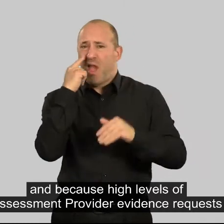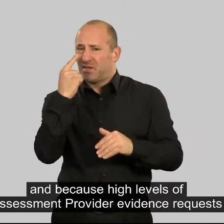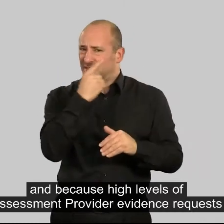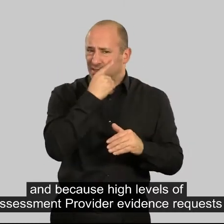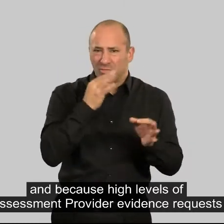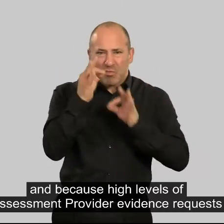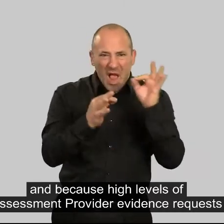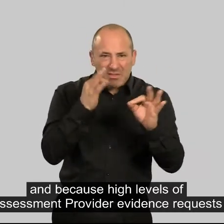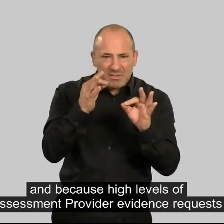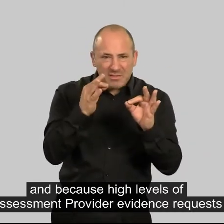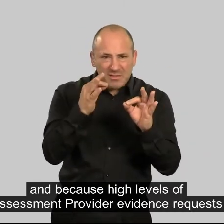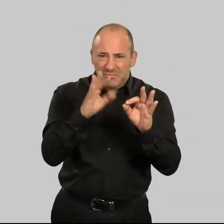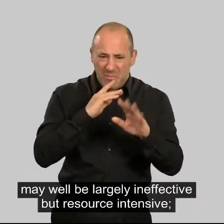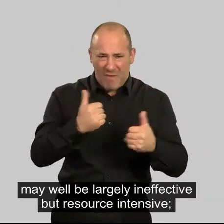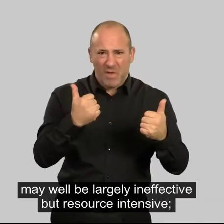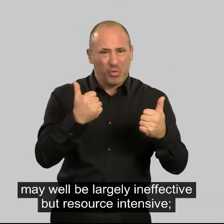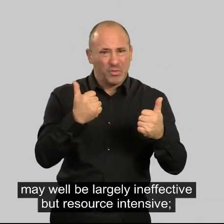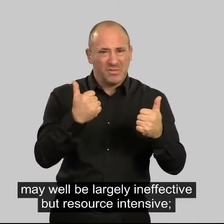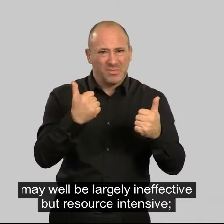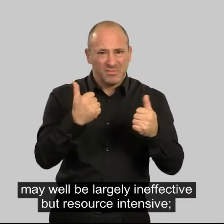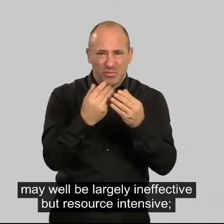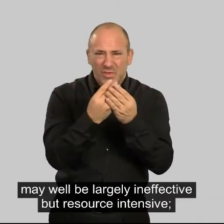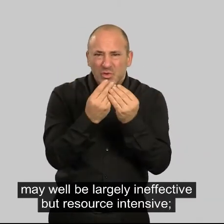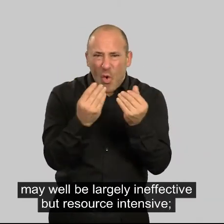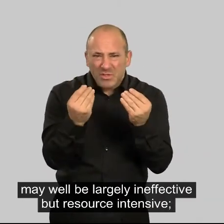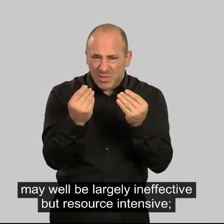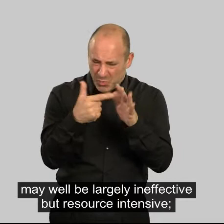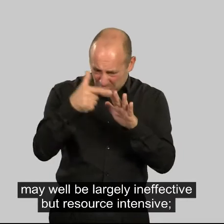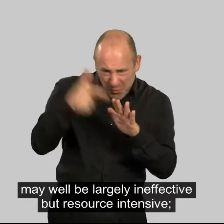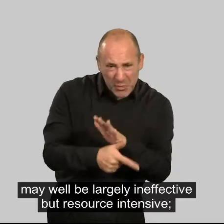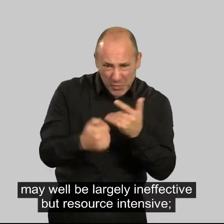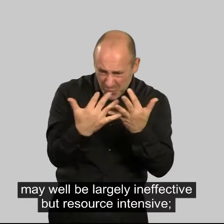ineffective, but resource-intensive.